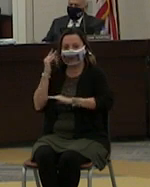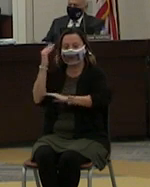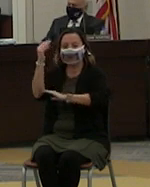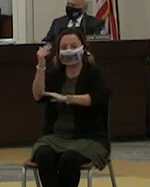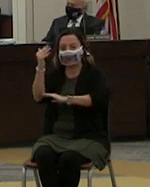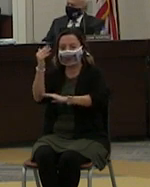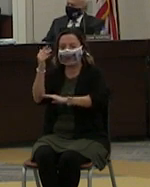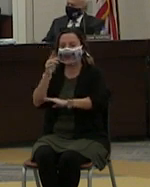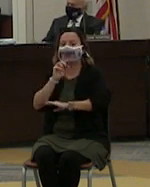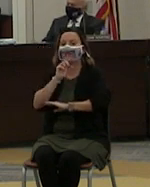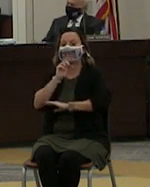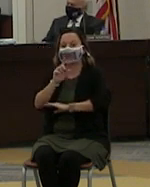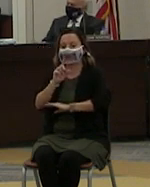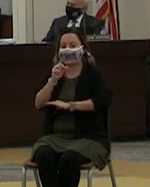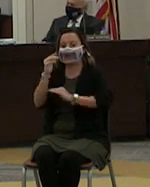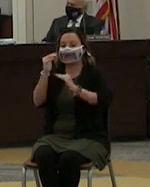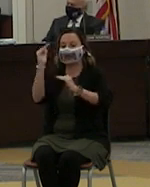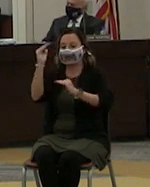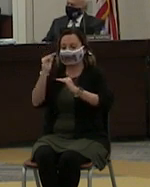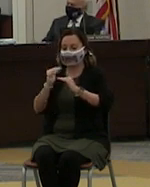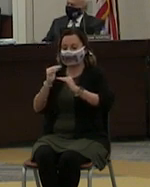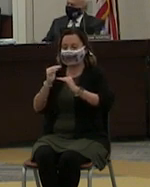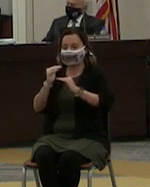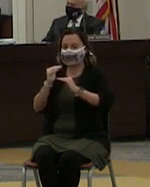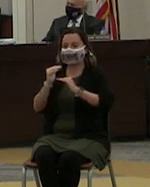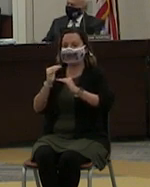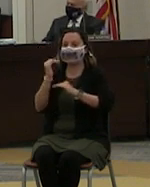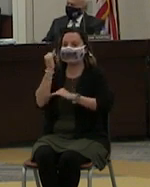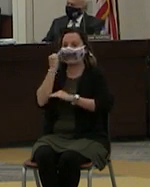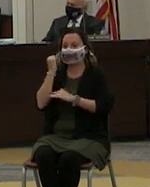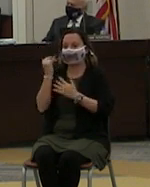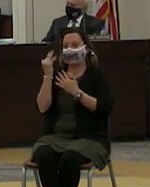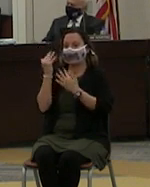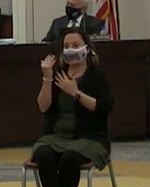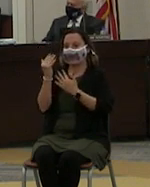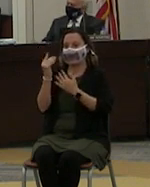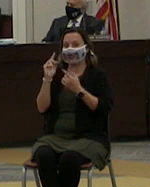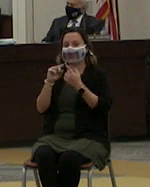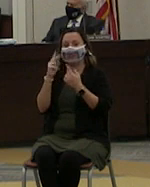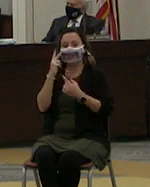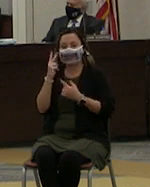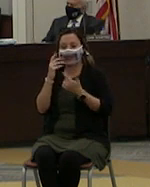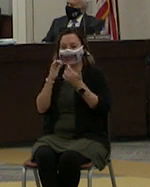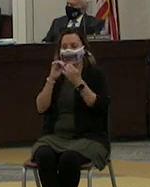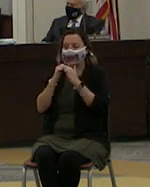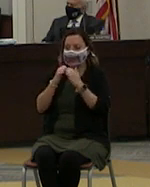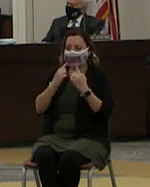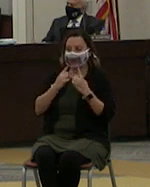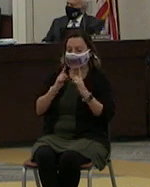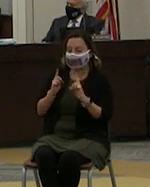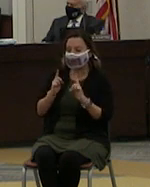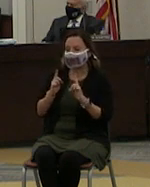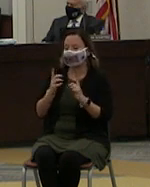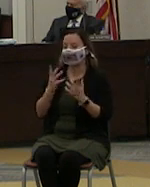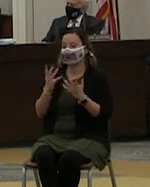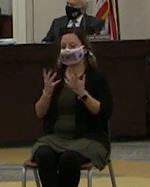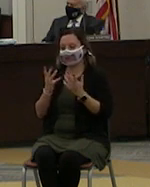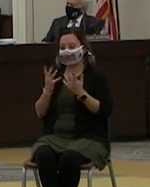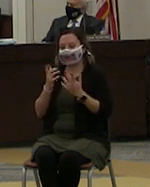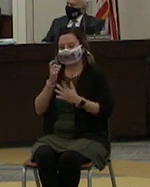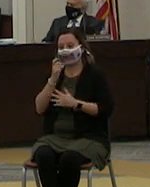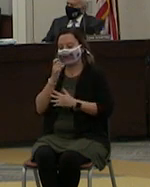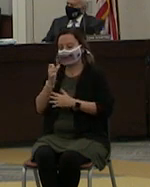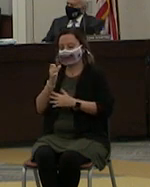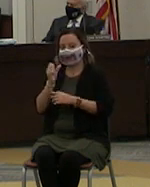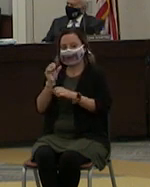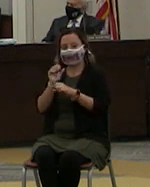is certainly lessened or reduced to then if we just waited to see, well, how did it go? Certainly that's not the